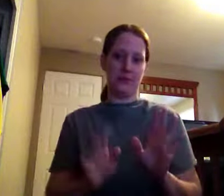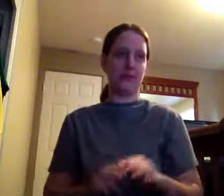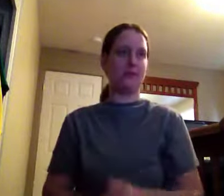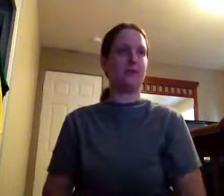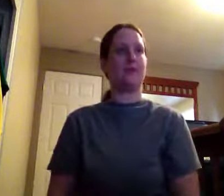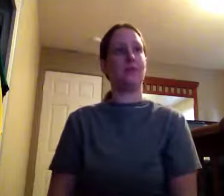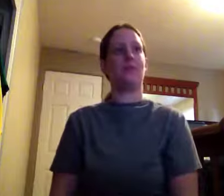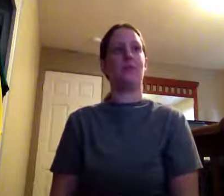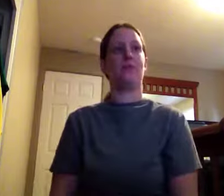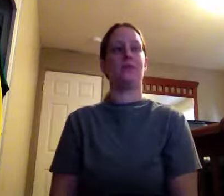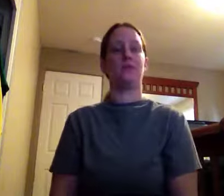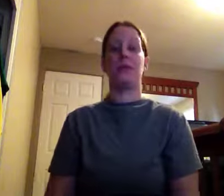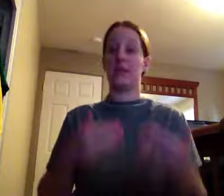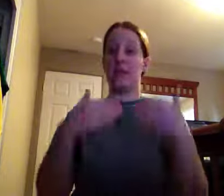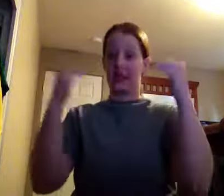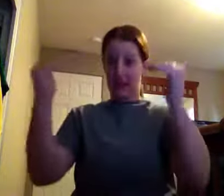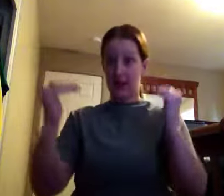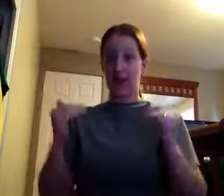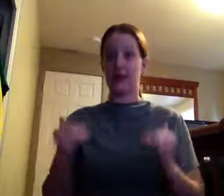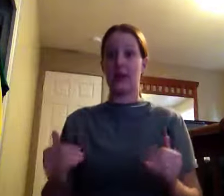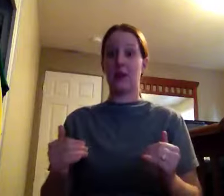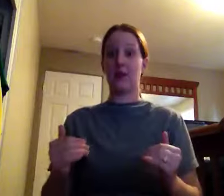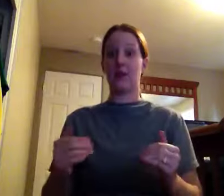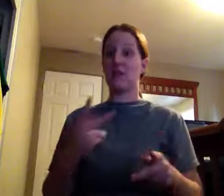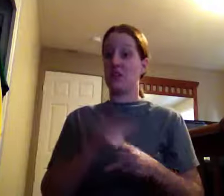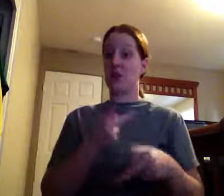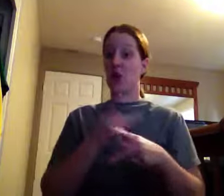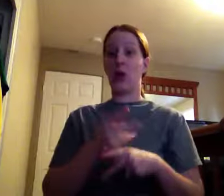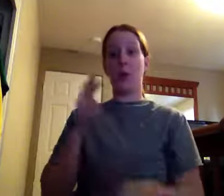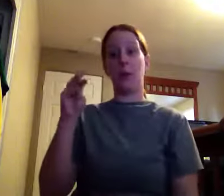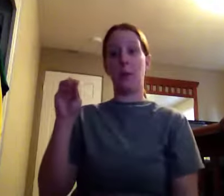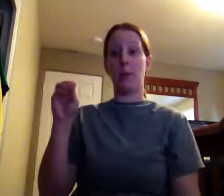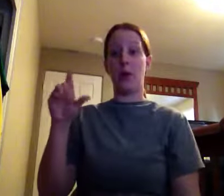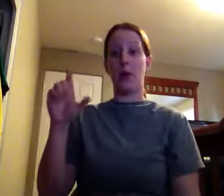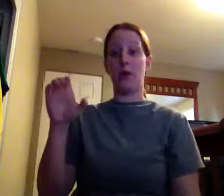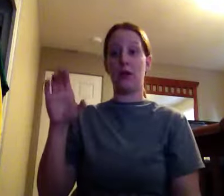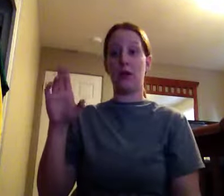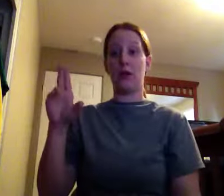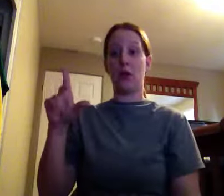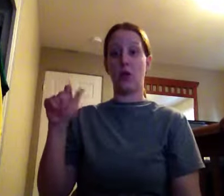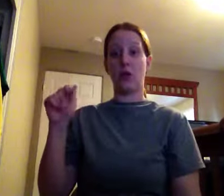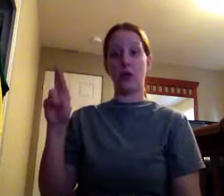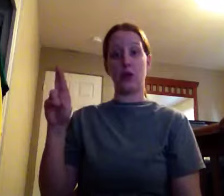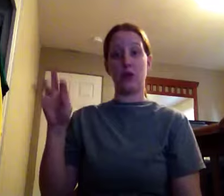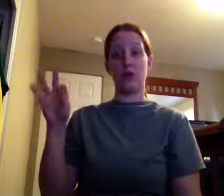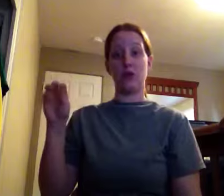So the next step is to find the molecular formula. To find out the formula of a molecule, what it actually